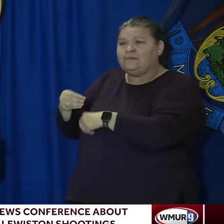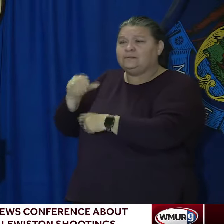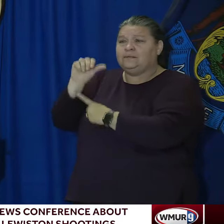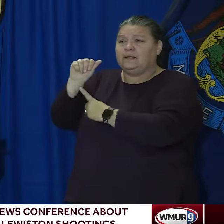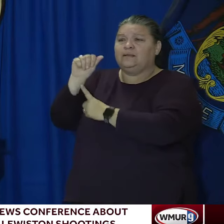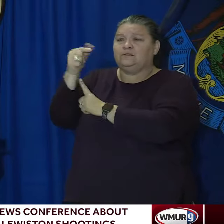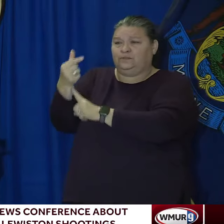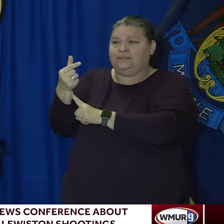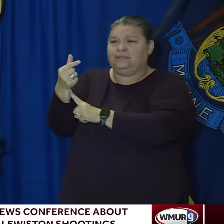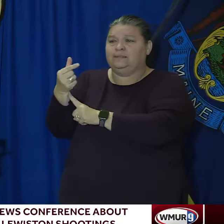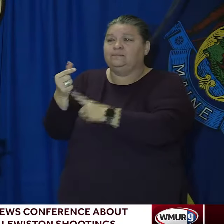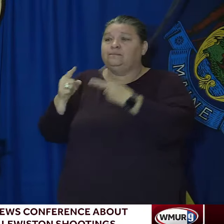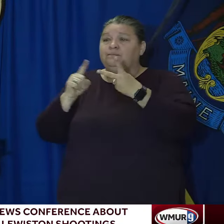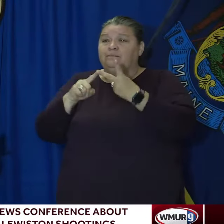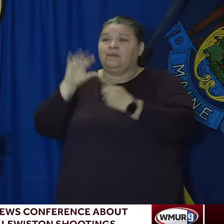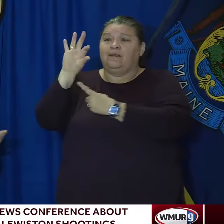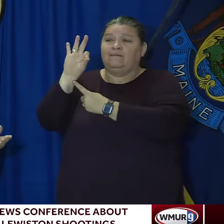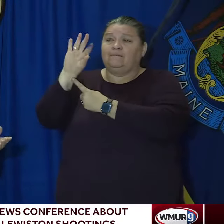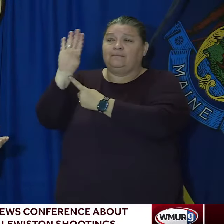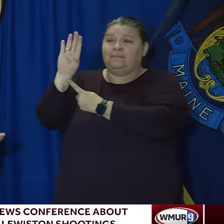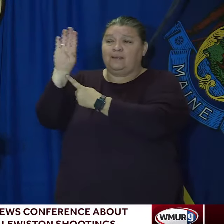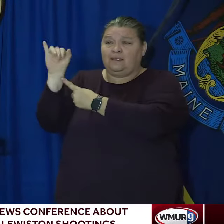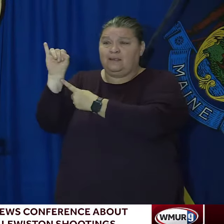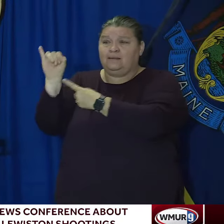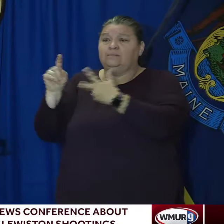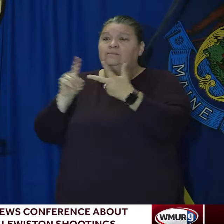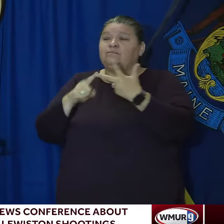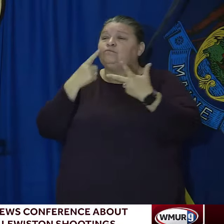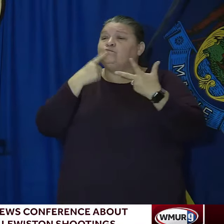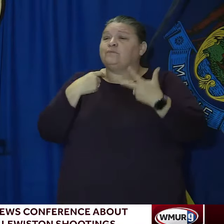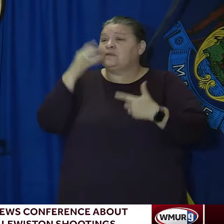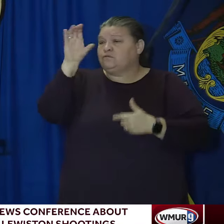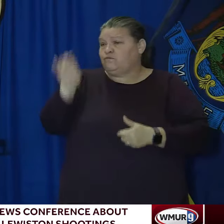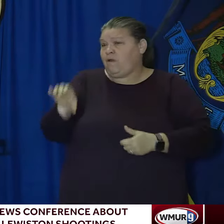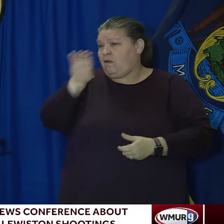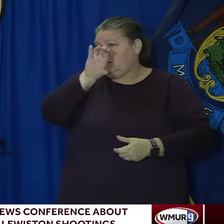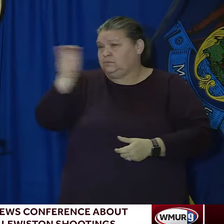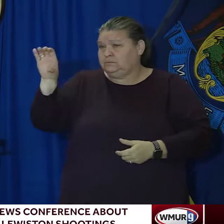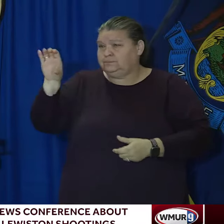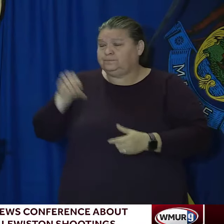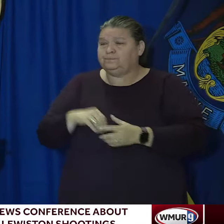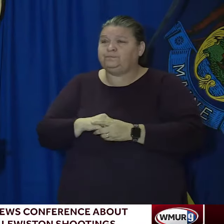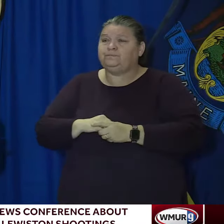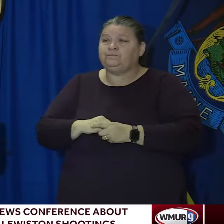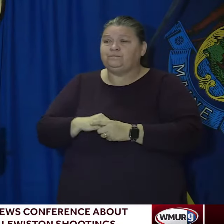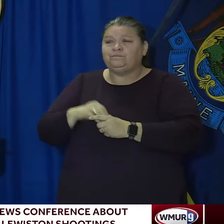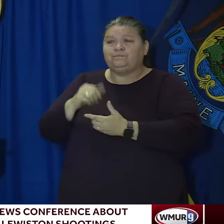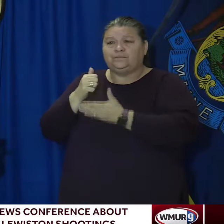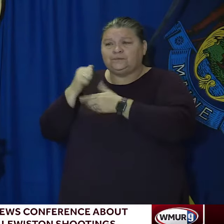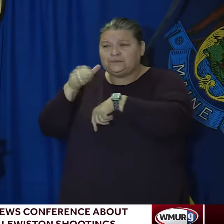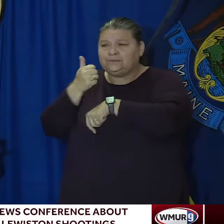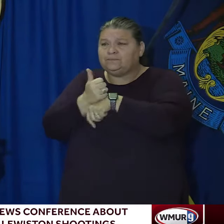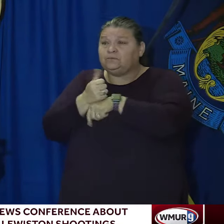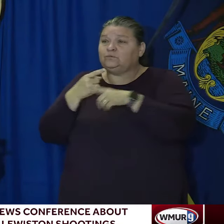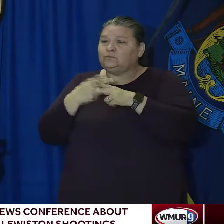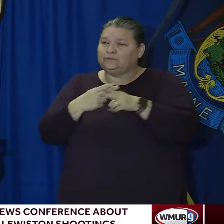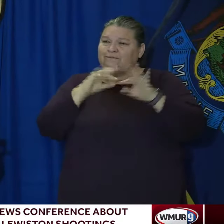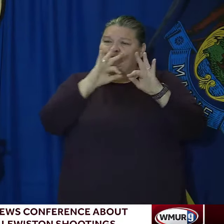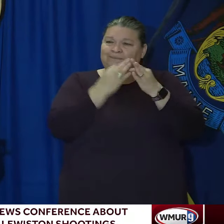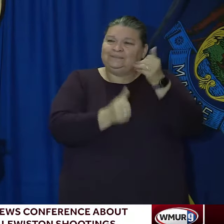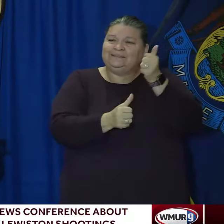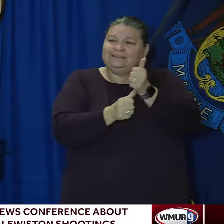the FBI, and the Red Cross to establish the Family Assistance Center at the Lewiston